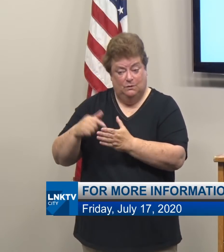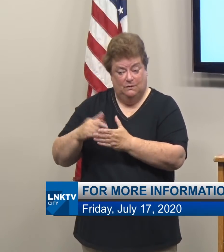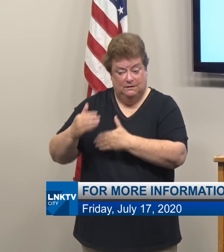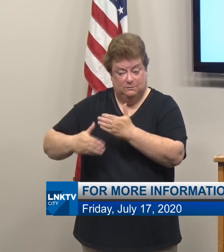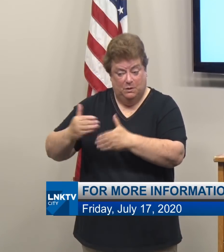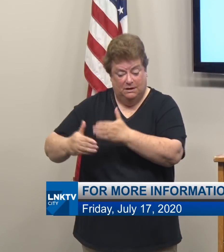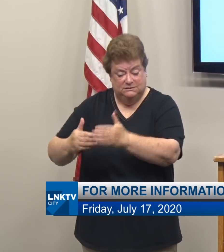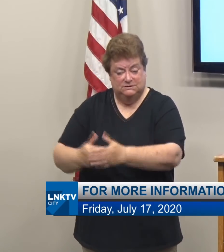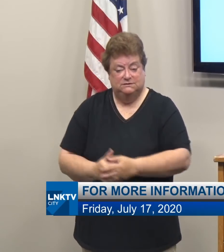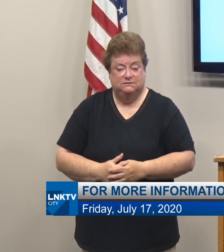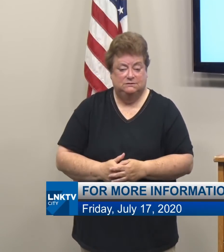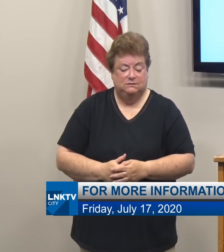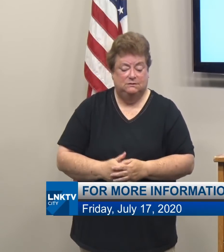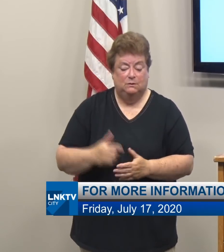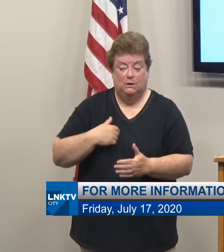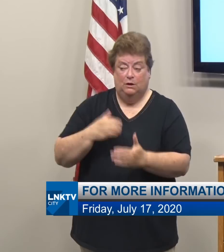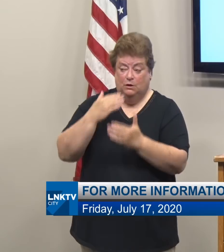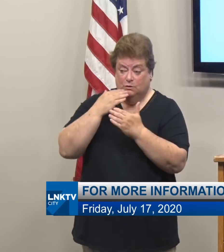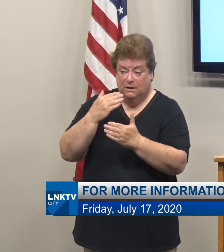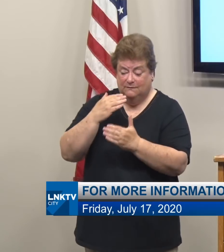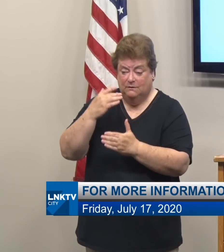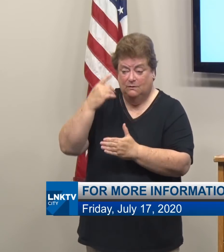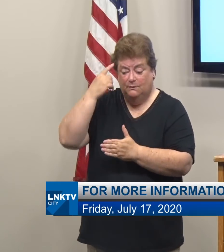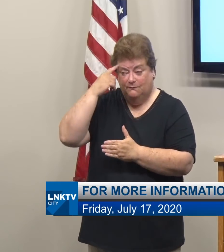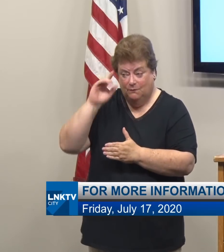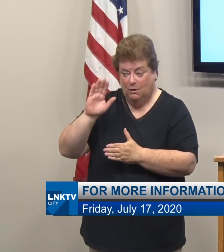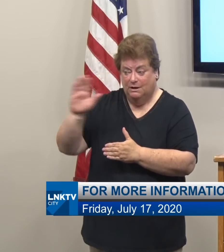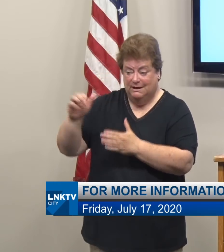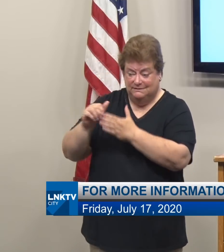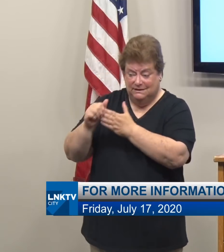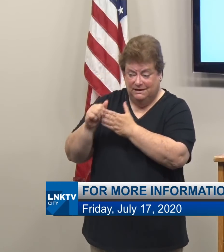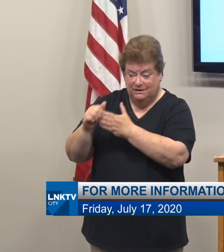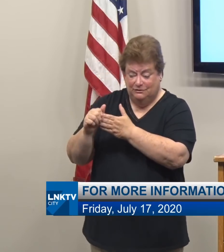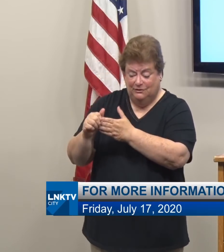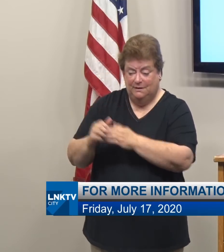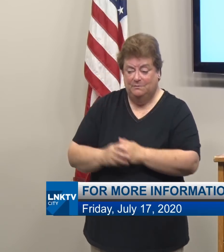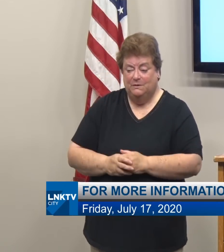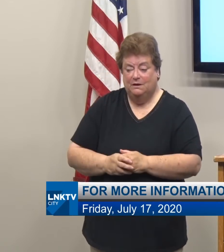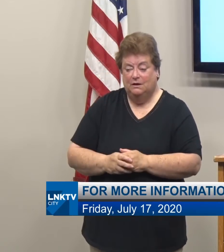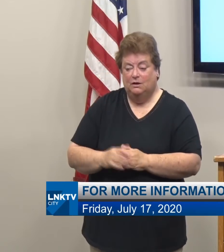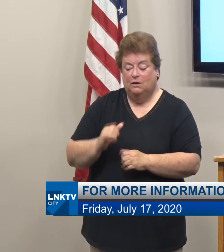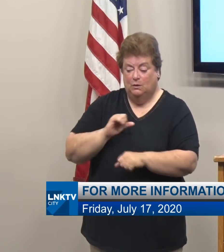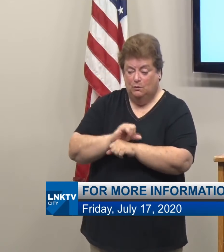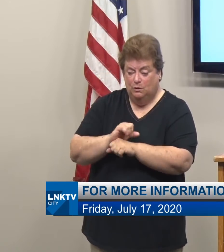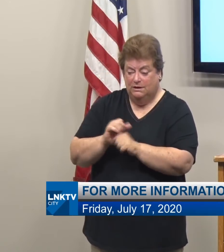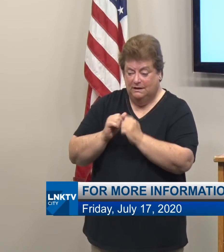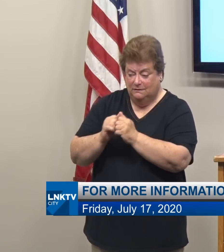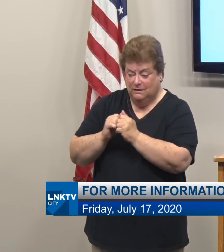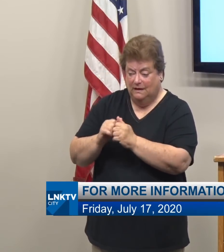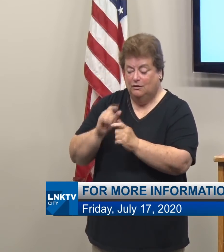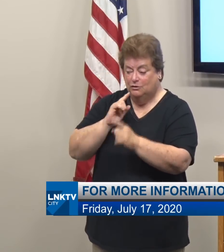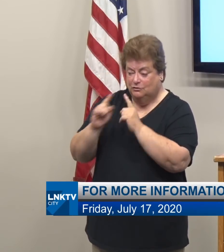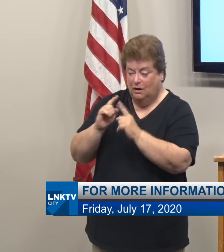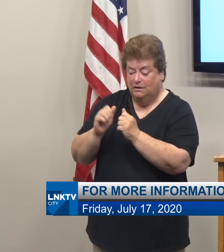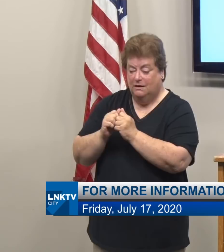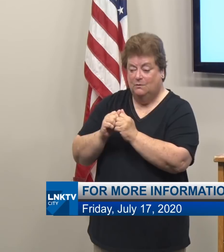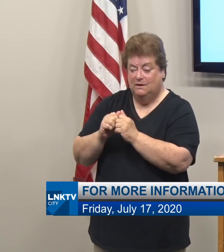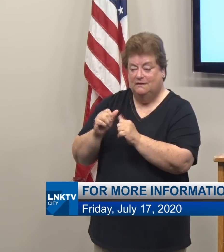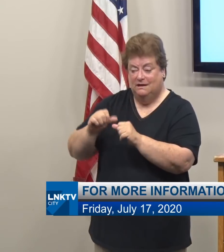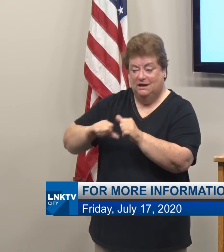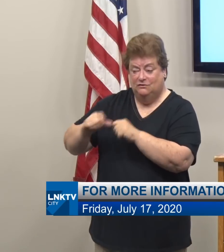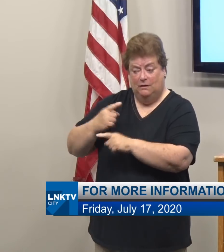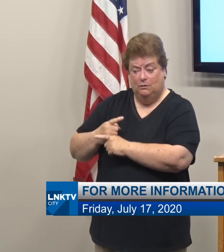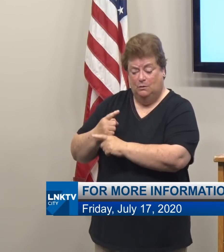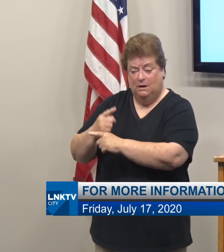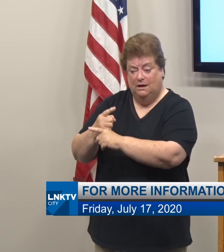are grateful for the leadership from the state. We've been working and talking to each other on a regular basis because we know how important that